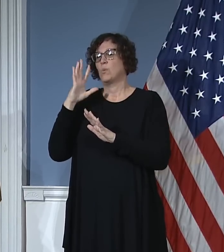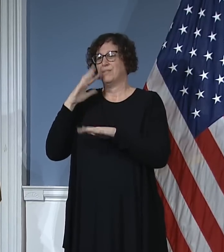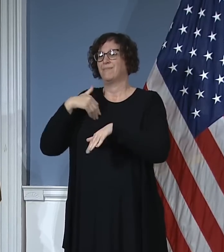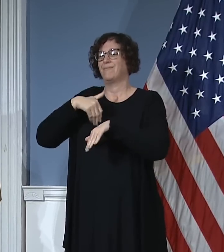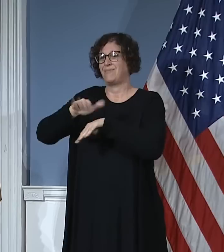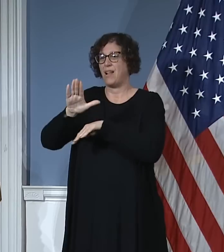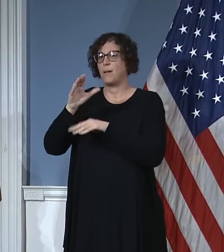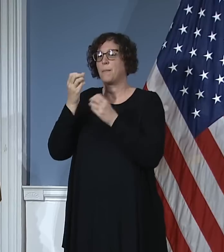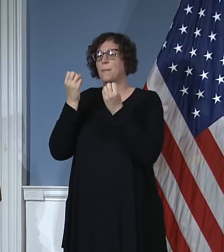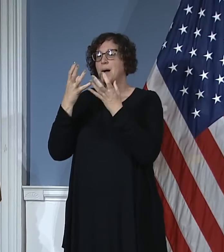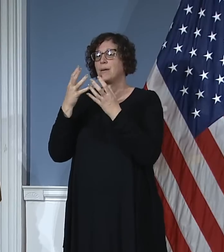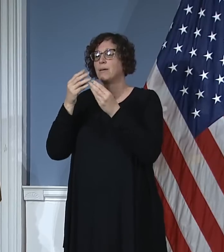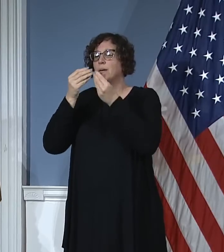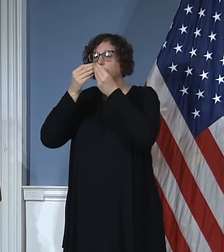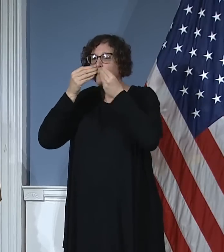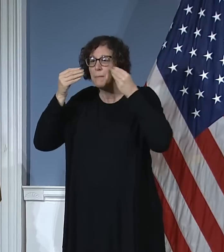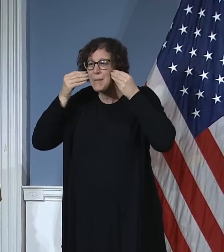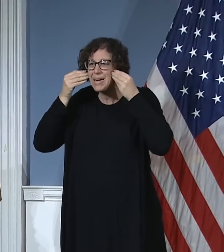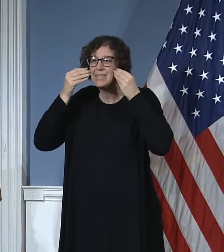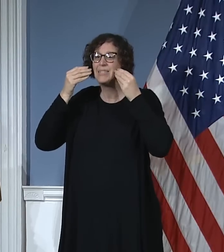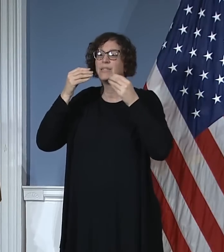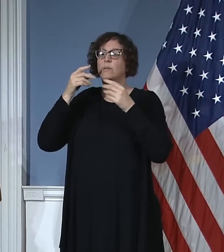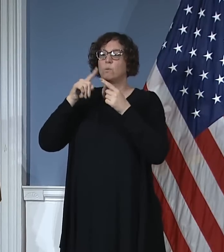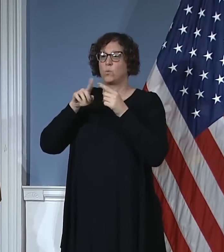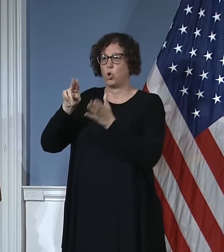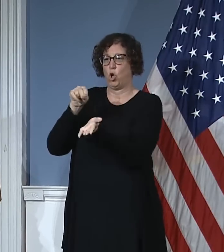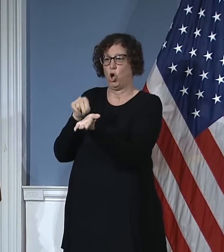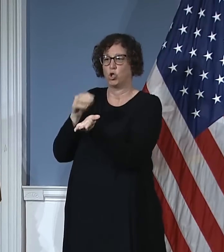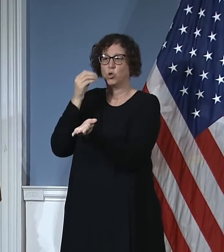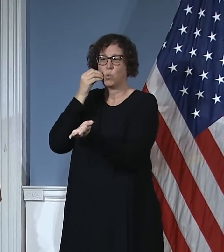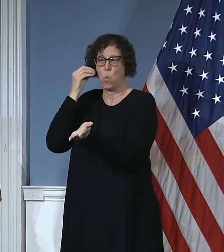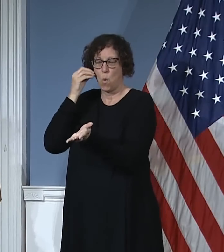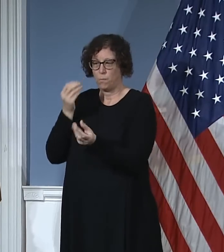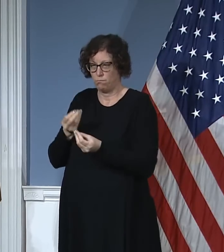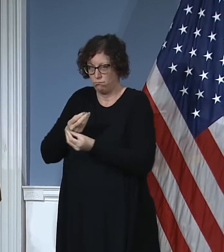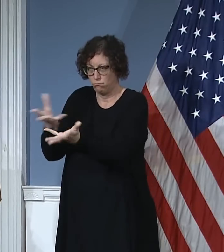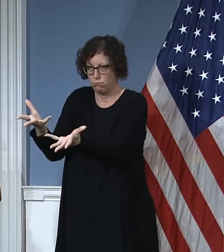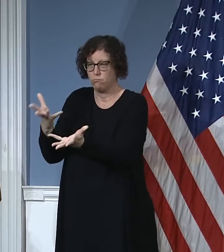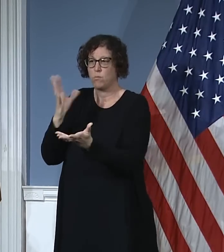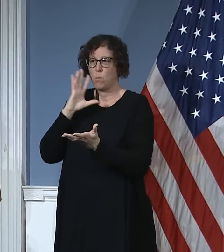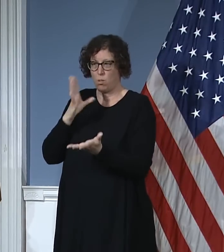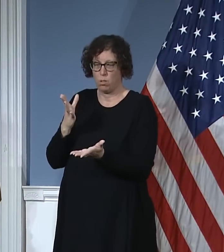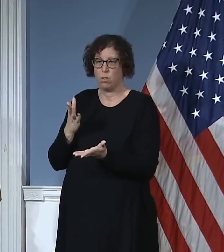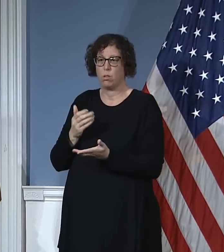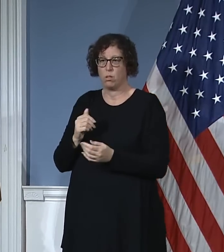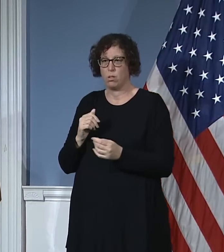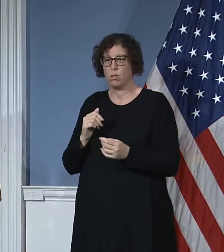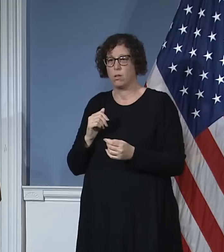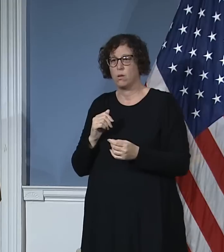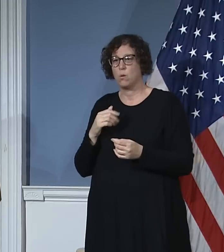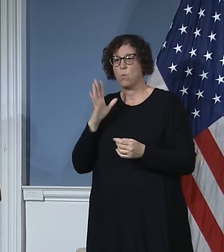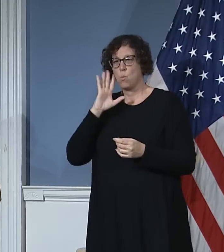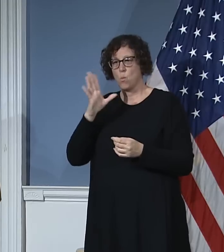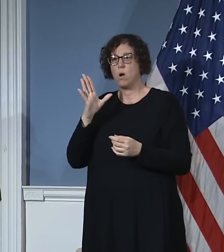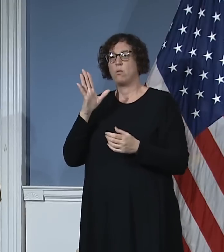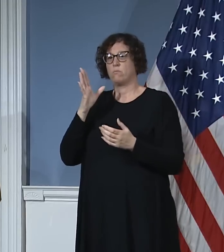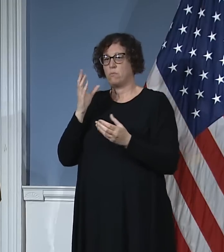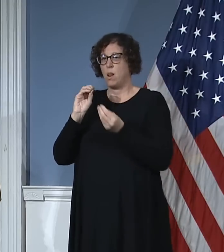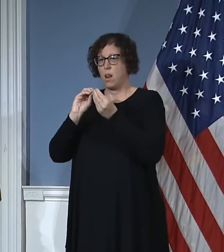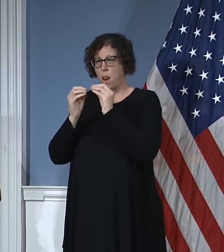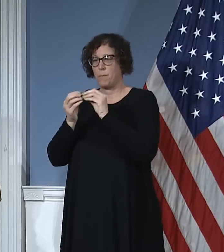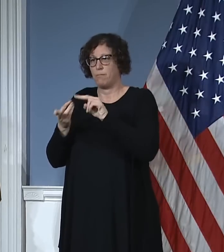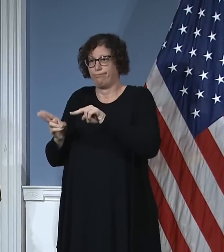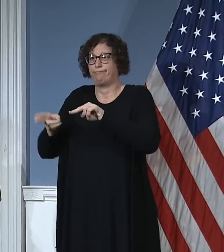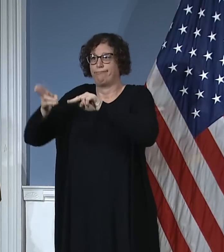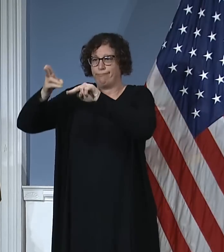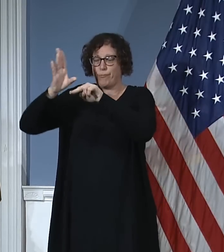surgical masks to the nursing homes in anticipation of increasing cases. And to my knowledge,